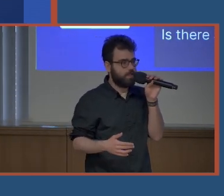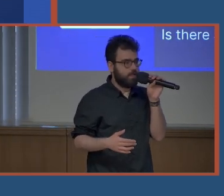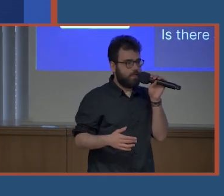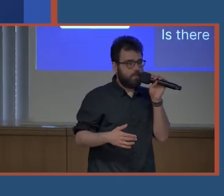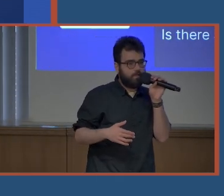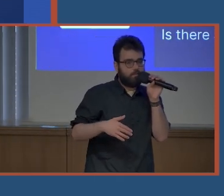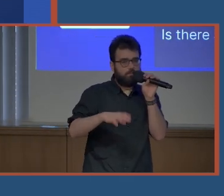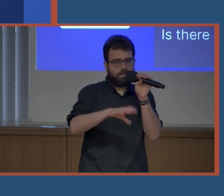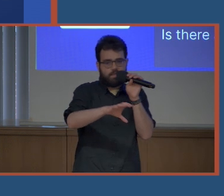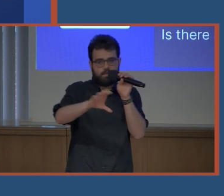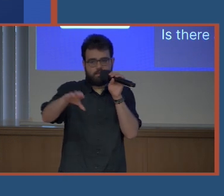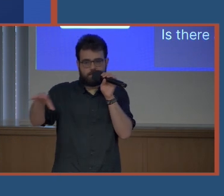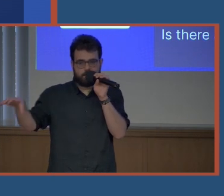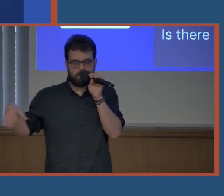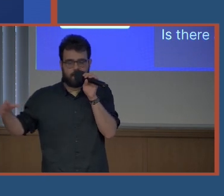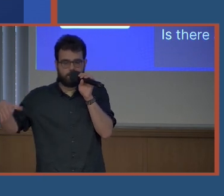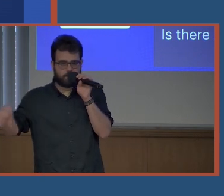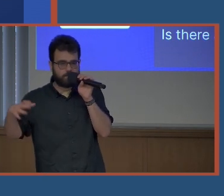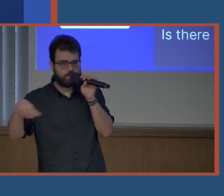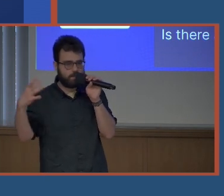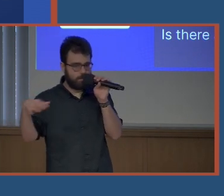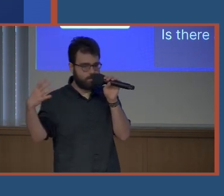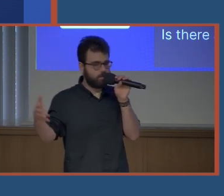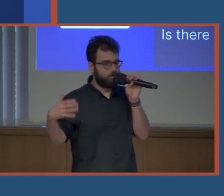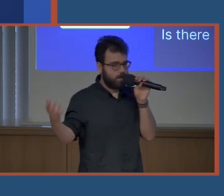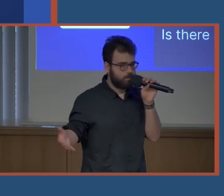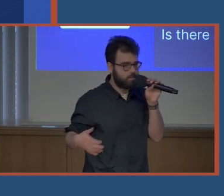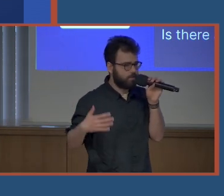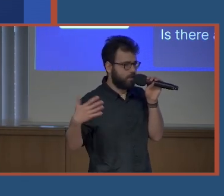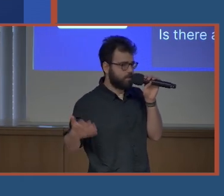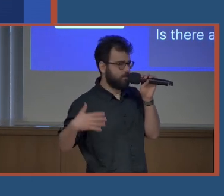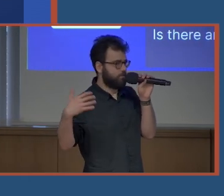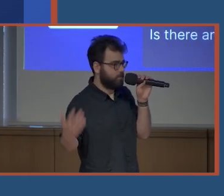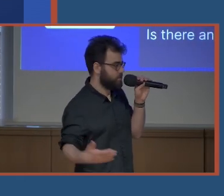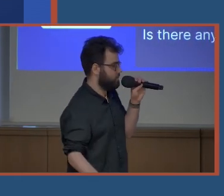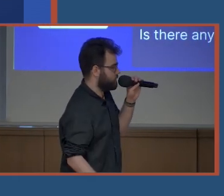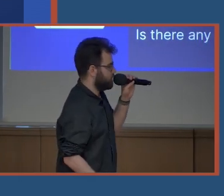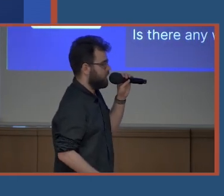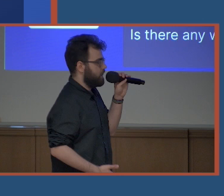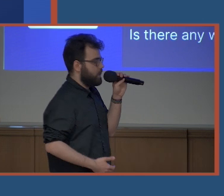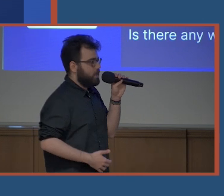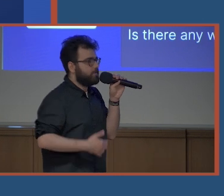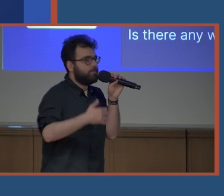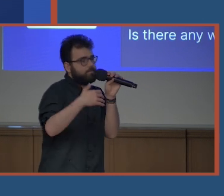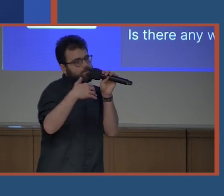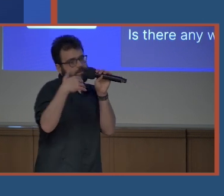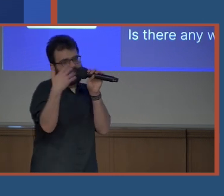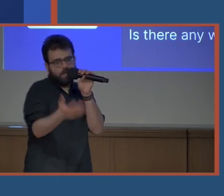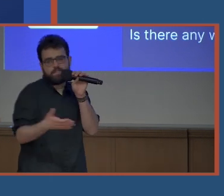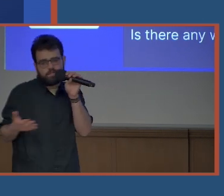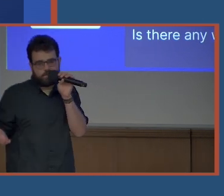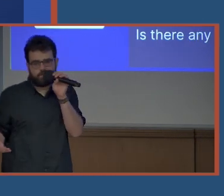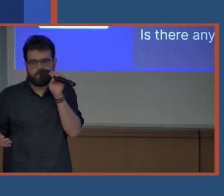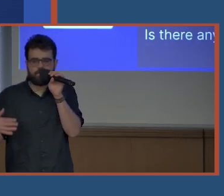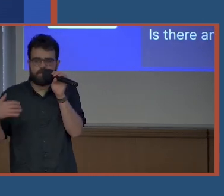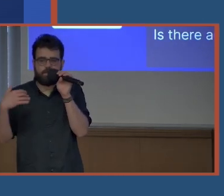because many elements of sign language grammars are actually pretty similar. If the signs